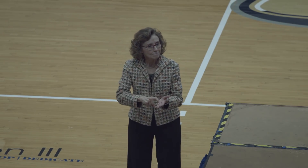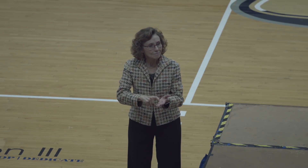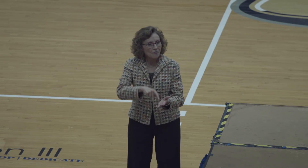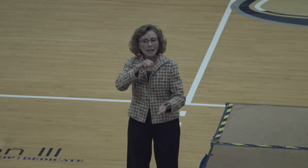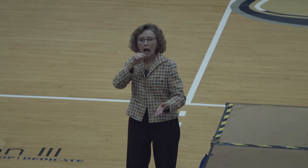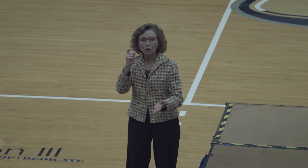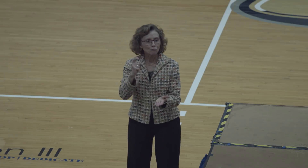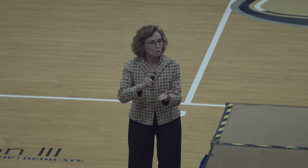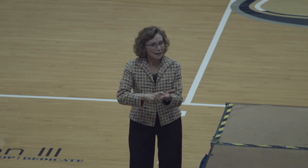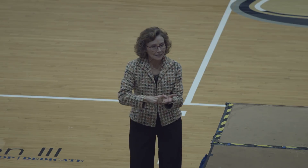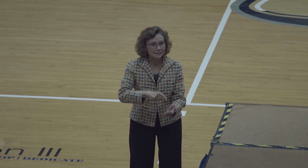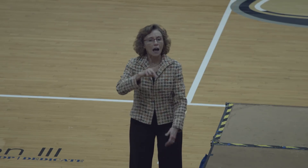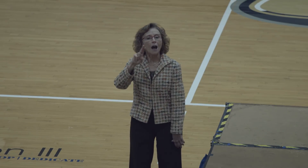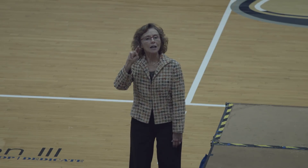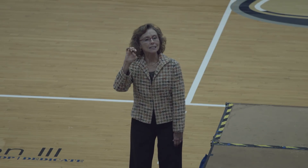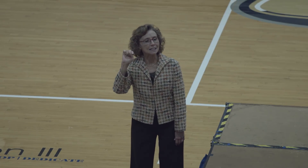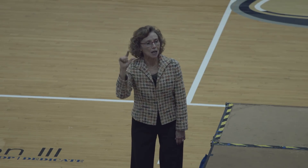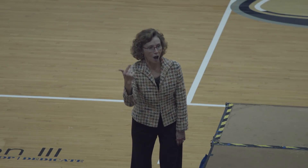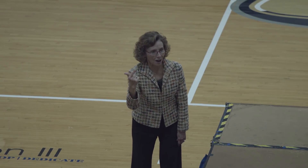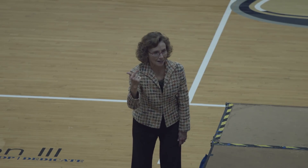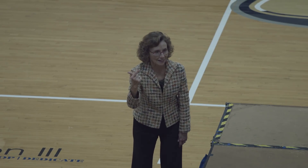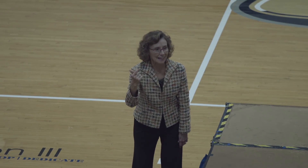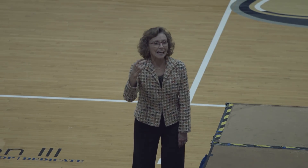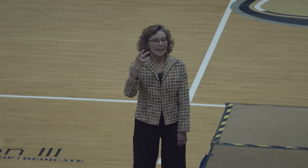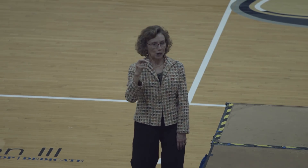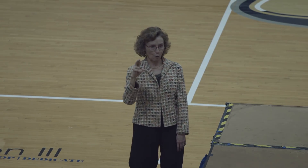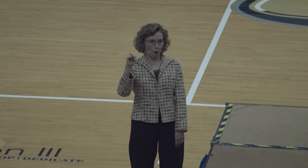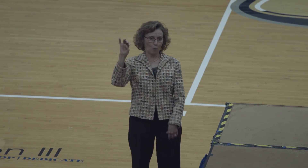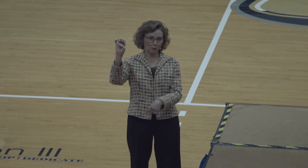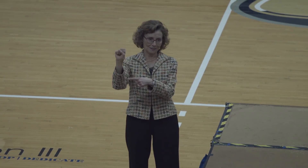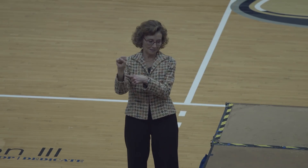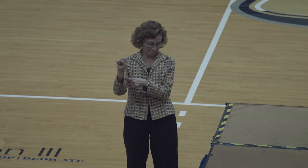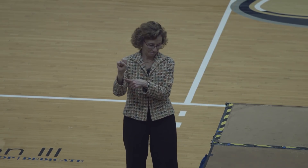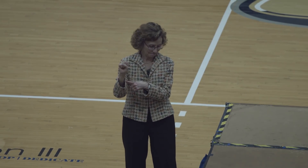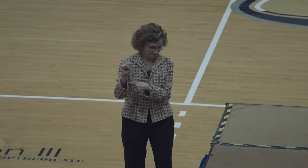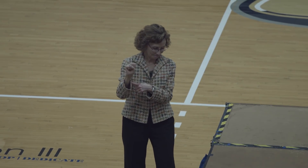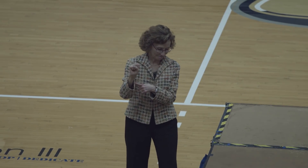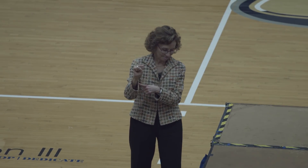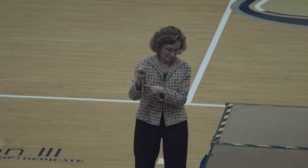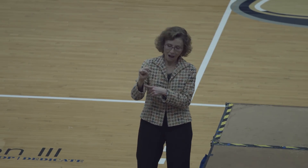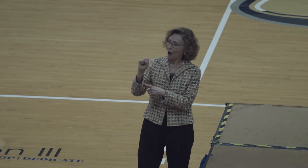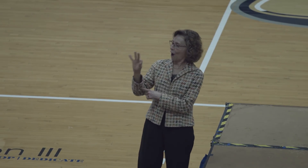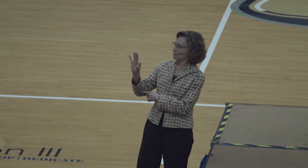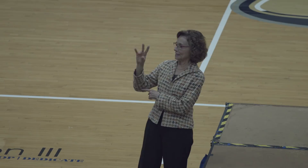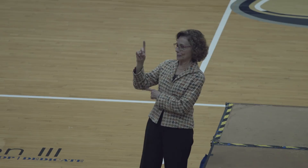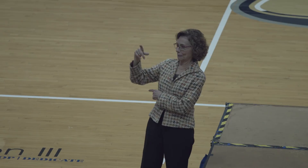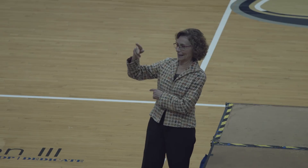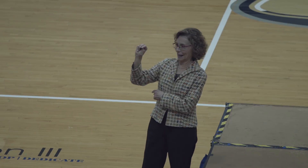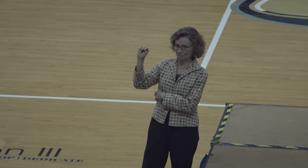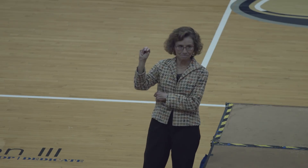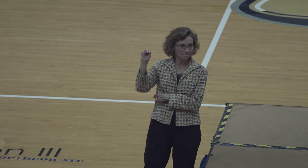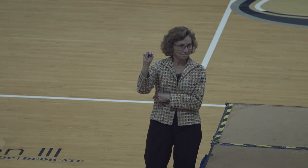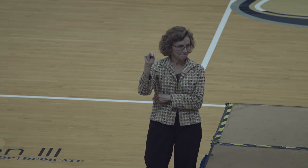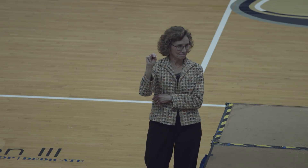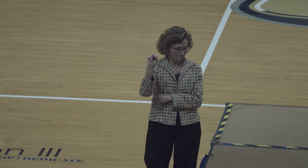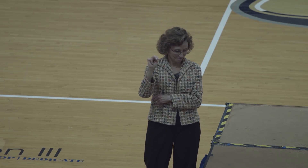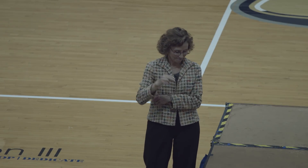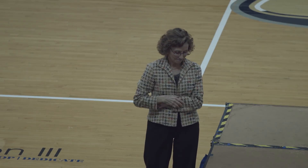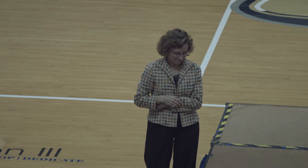the unspoken, unrecognized, unsung heroes of the Deaf